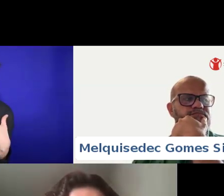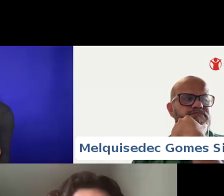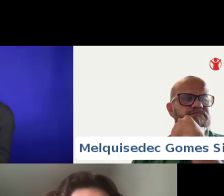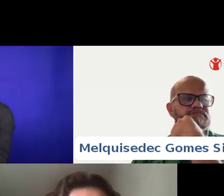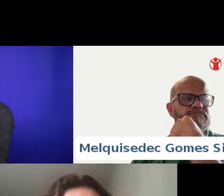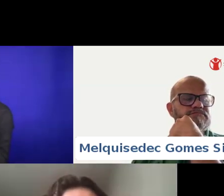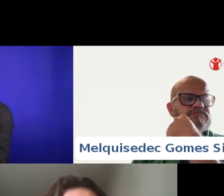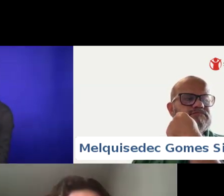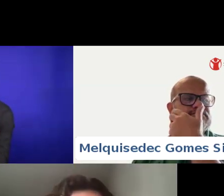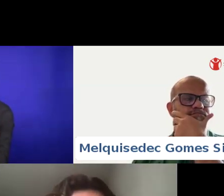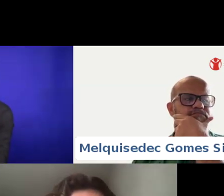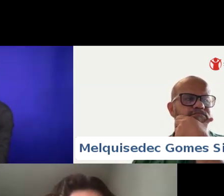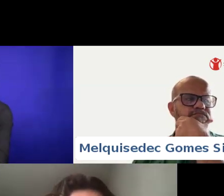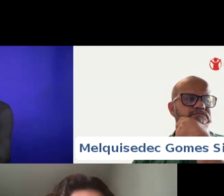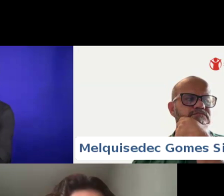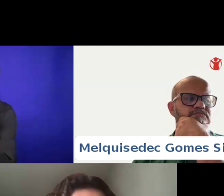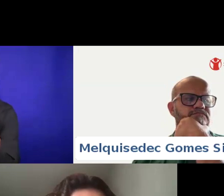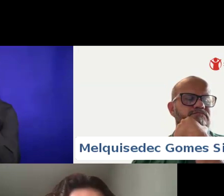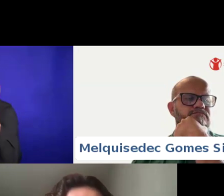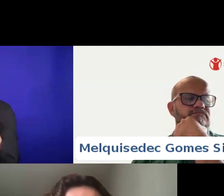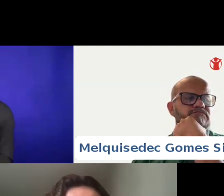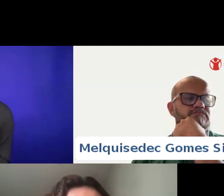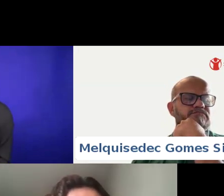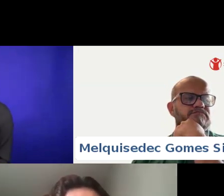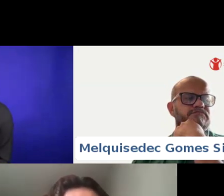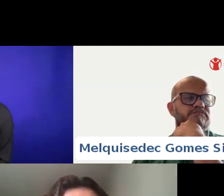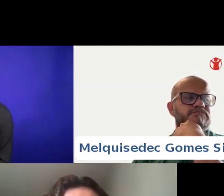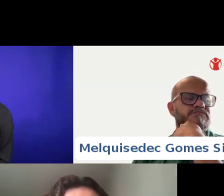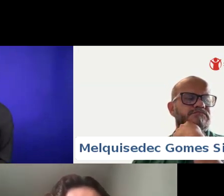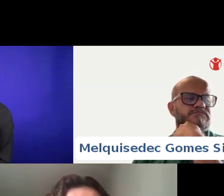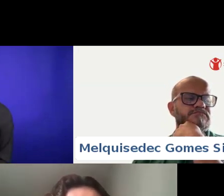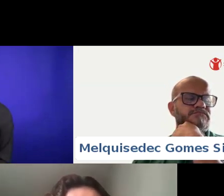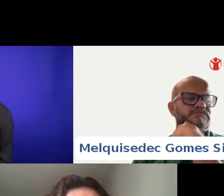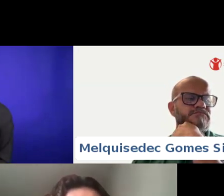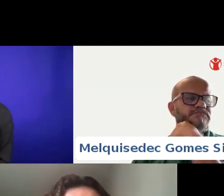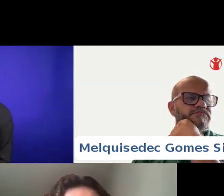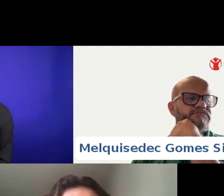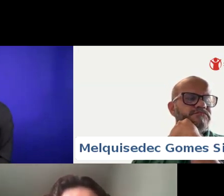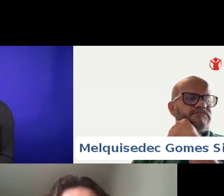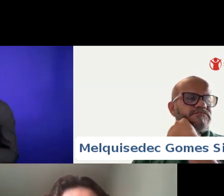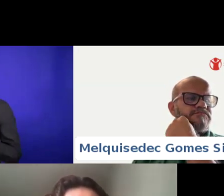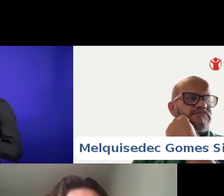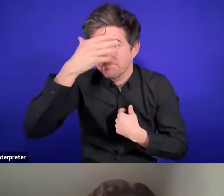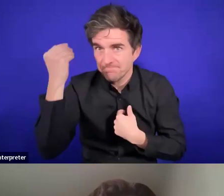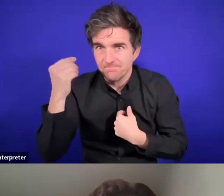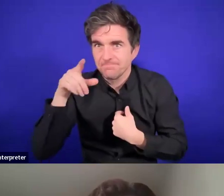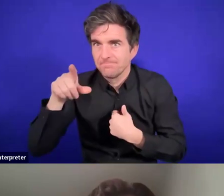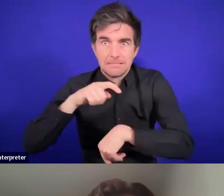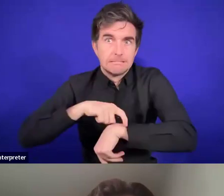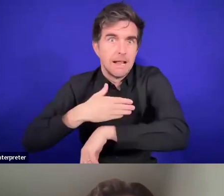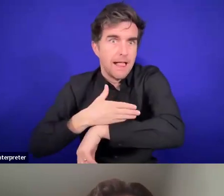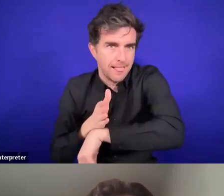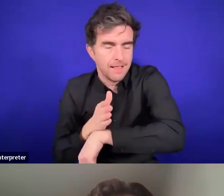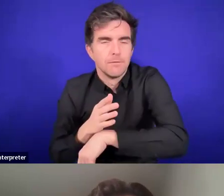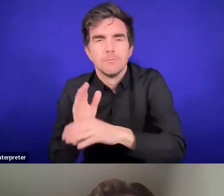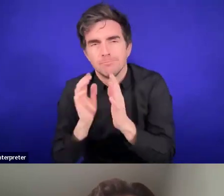to the speakers and the discussants, if you would like to make a kind of point on, in relation particularly,